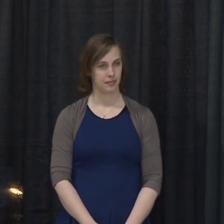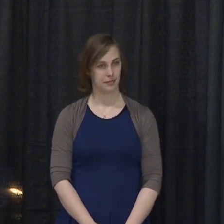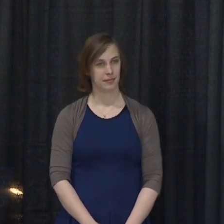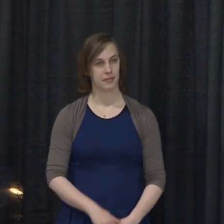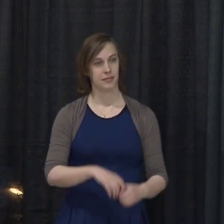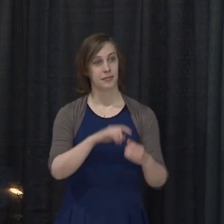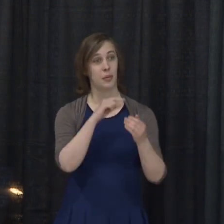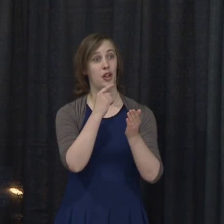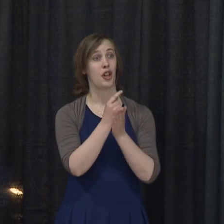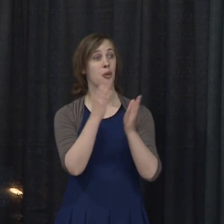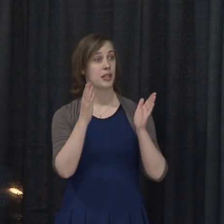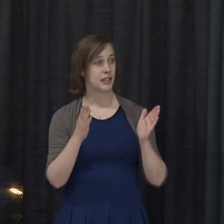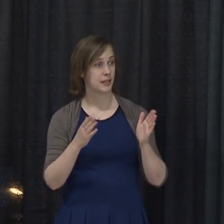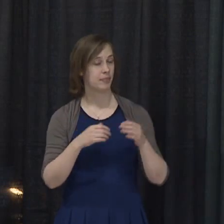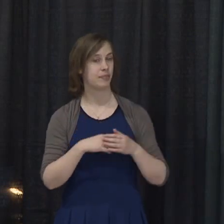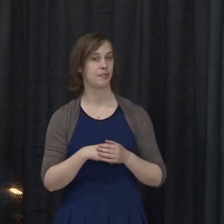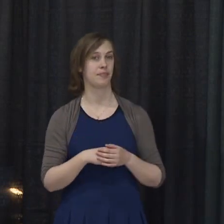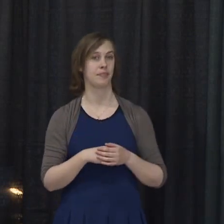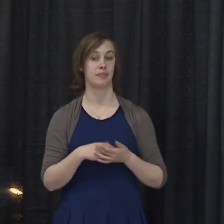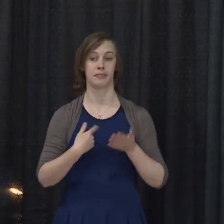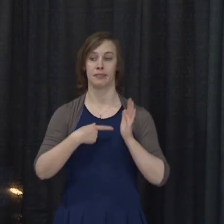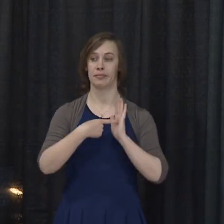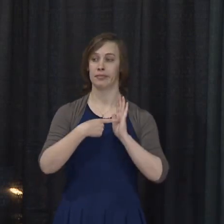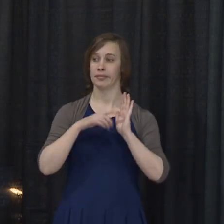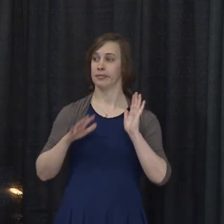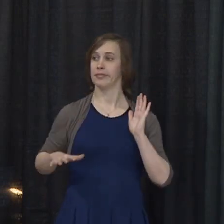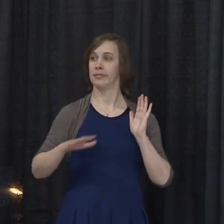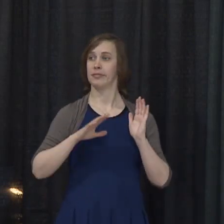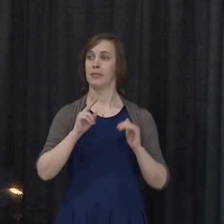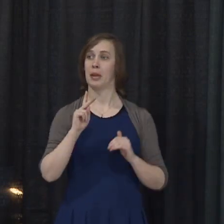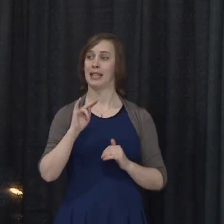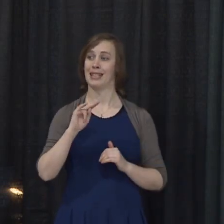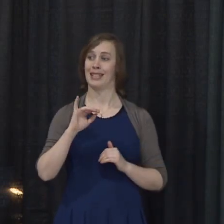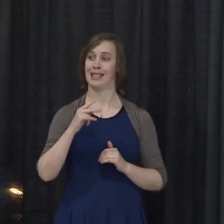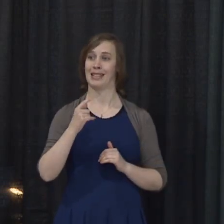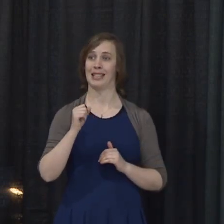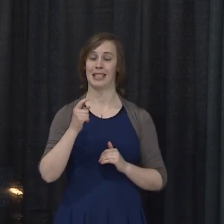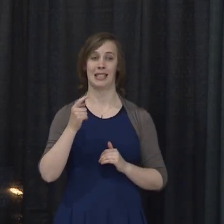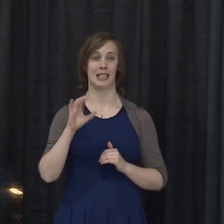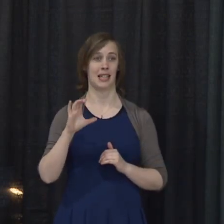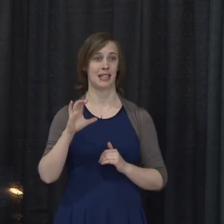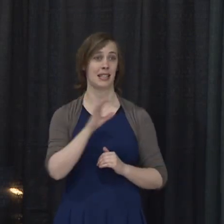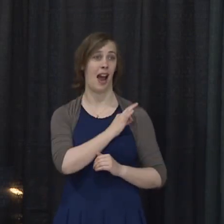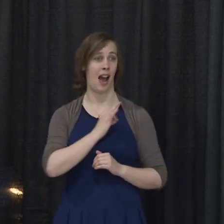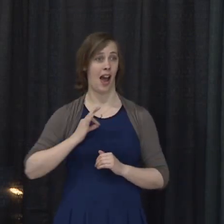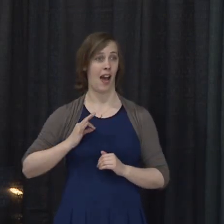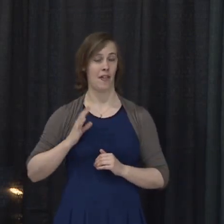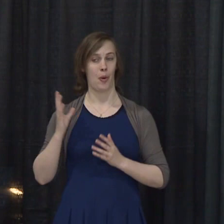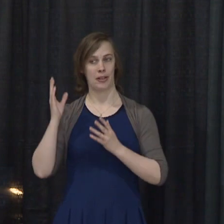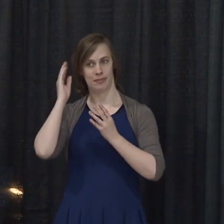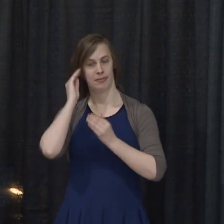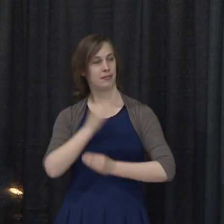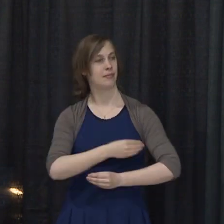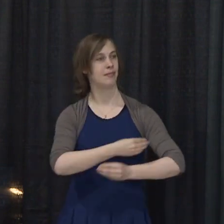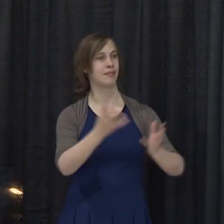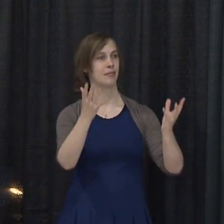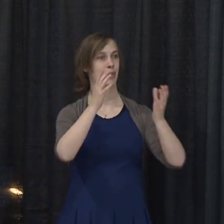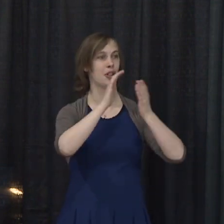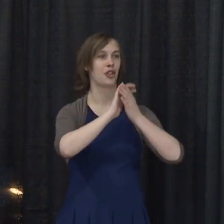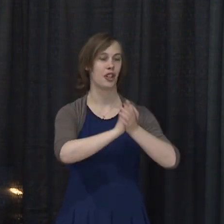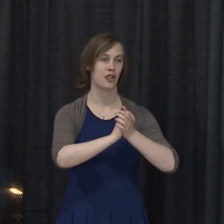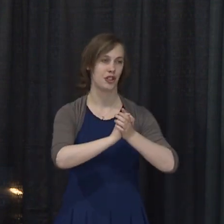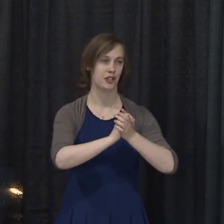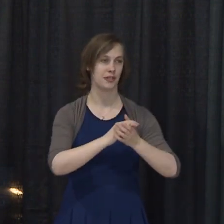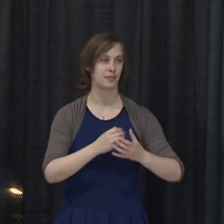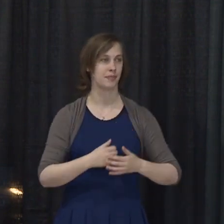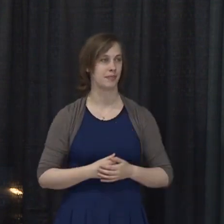Graduates, on behalf of our Kingstec staff, I'd like to extend a heartfelt congratulations to you and your families. What